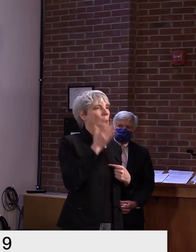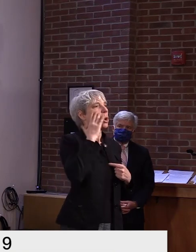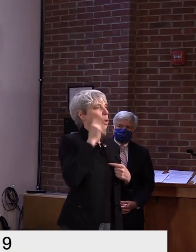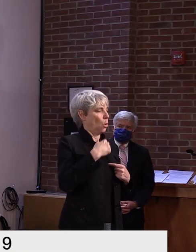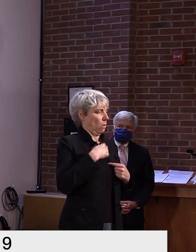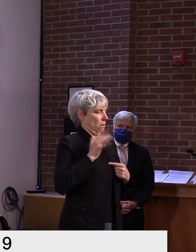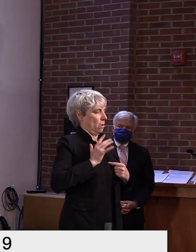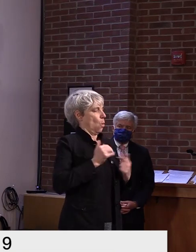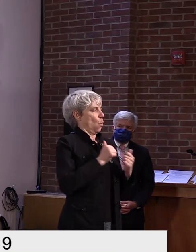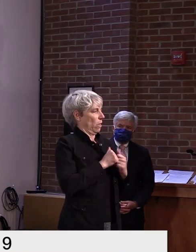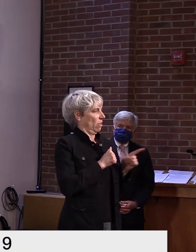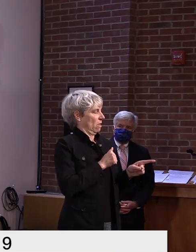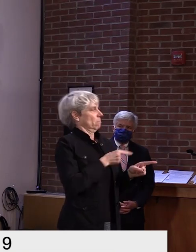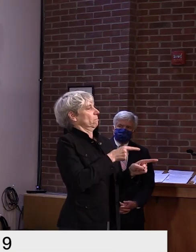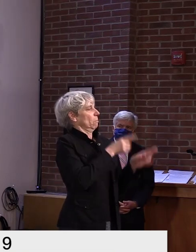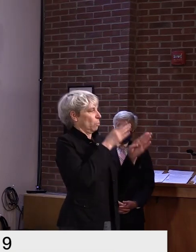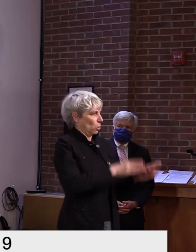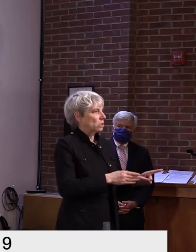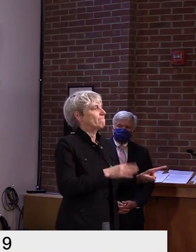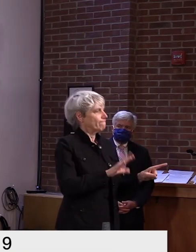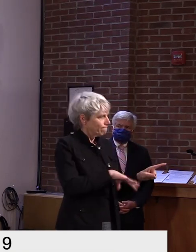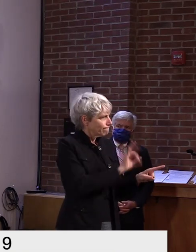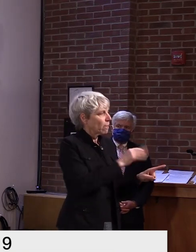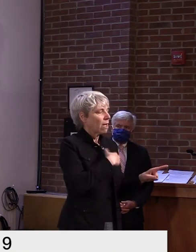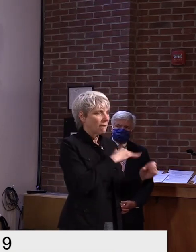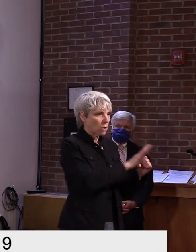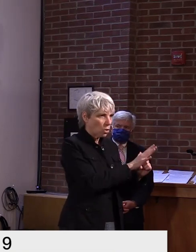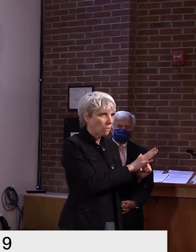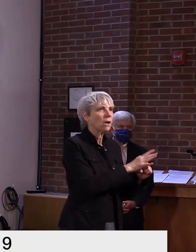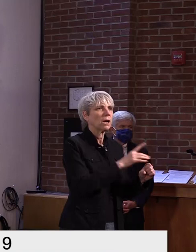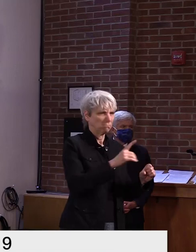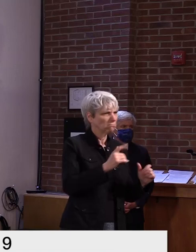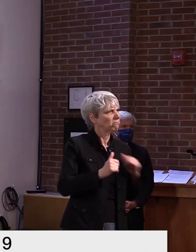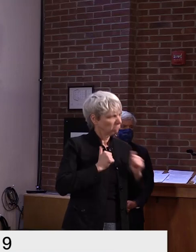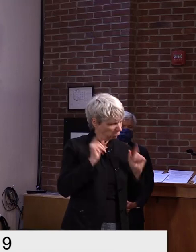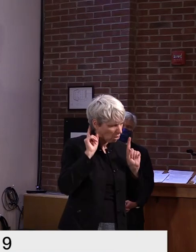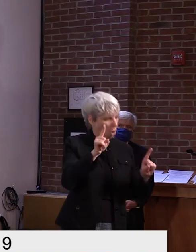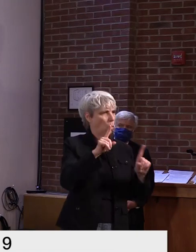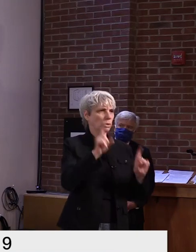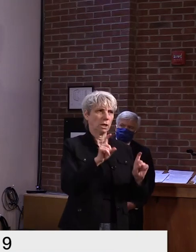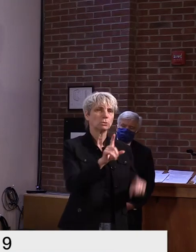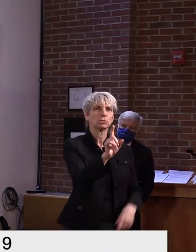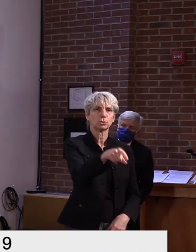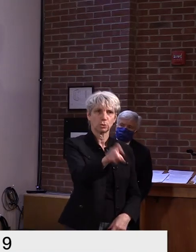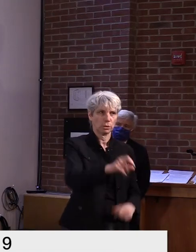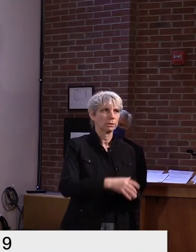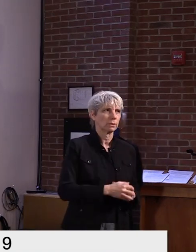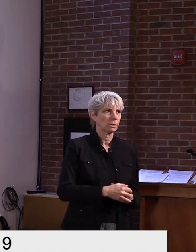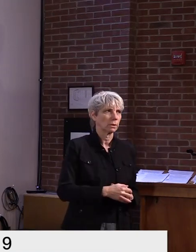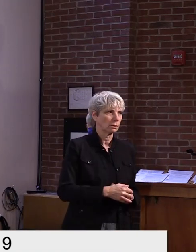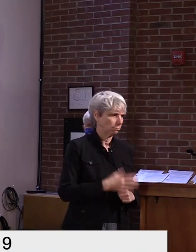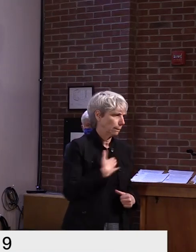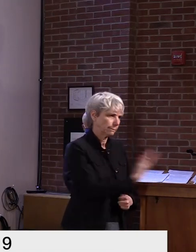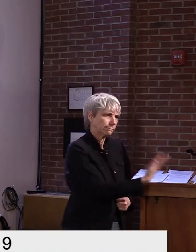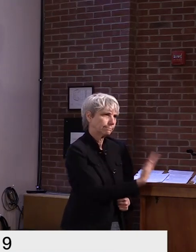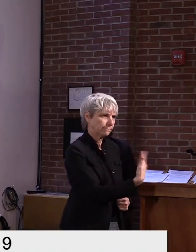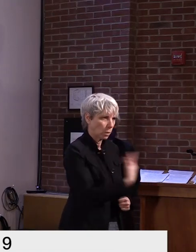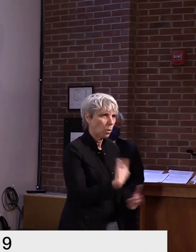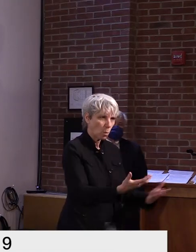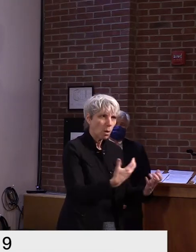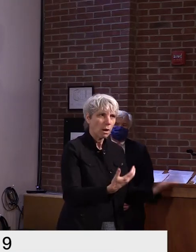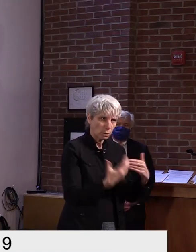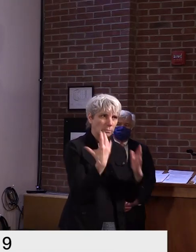case should feel comfortable if they want to get tested, and that we are interested in them getting